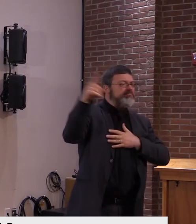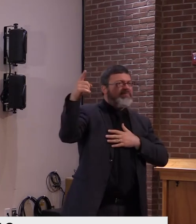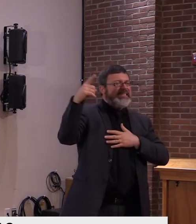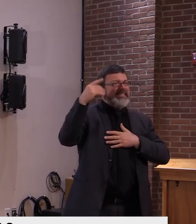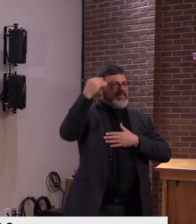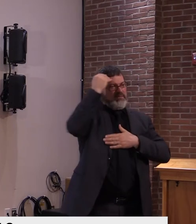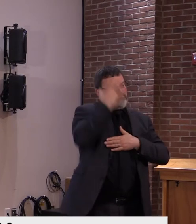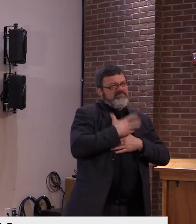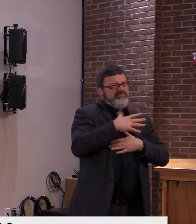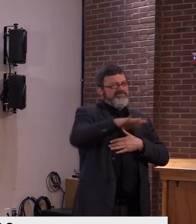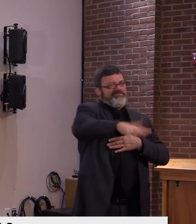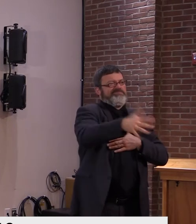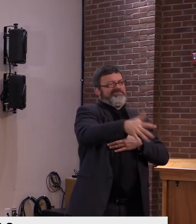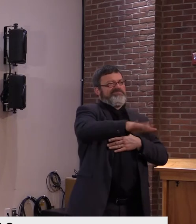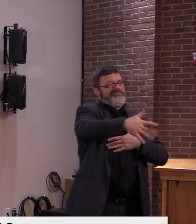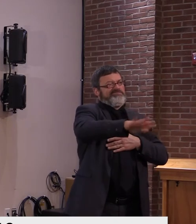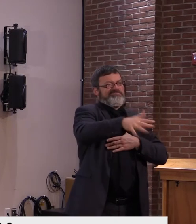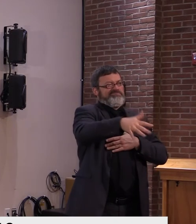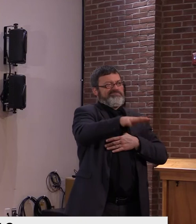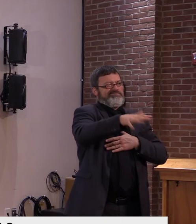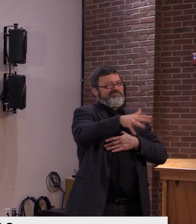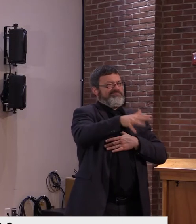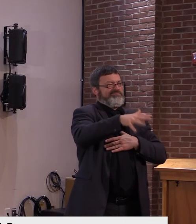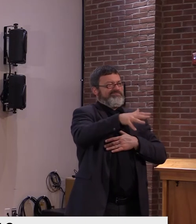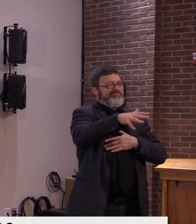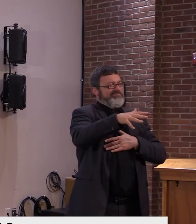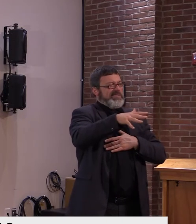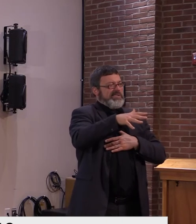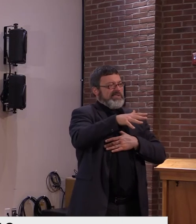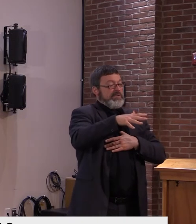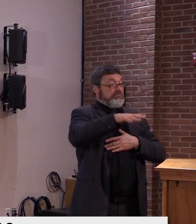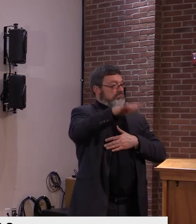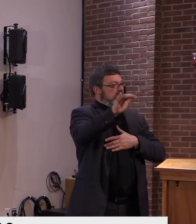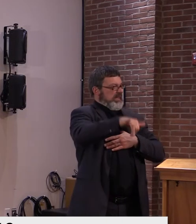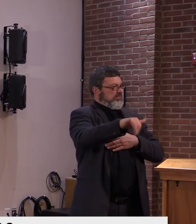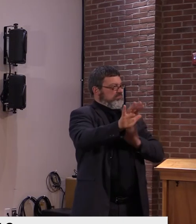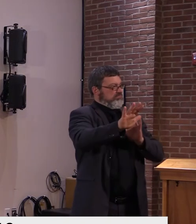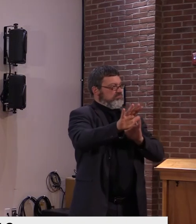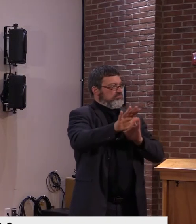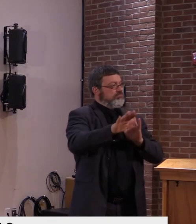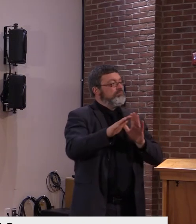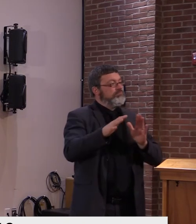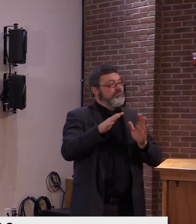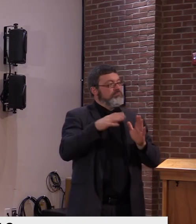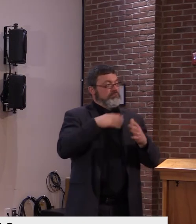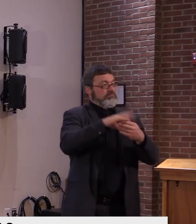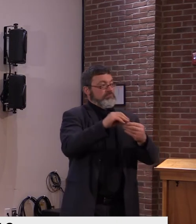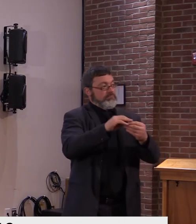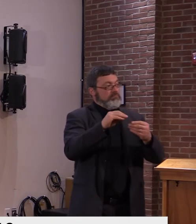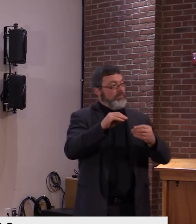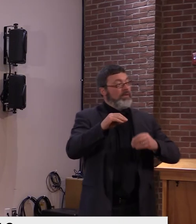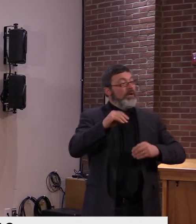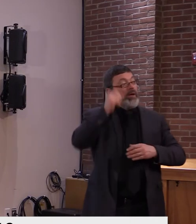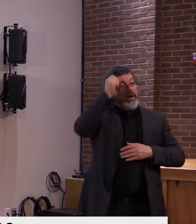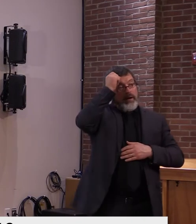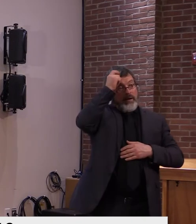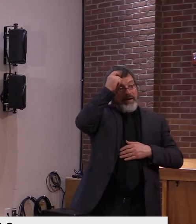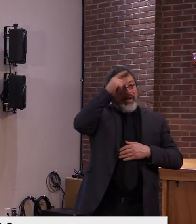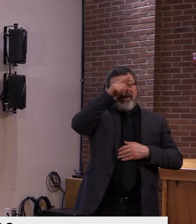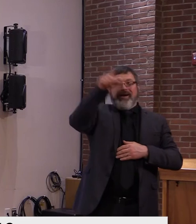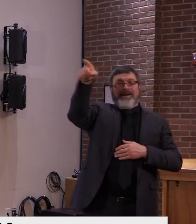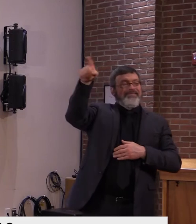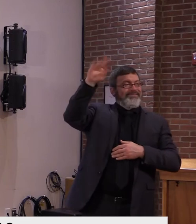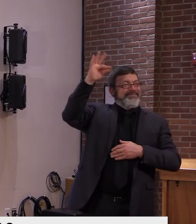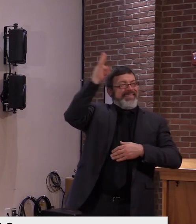said that, though, the federal government is sending an apportionment out to each state